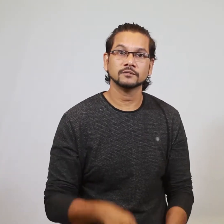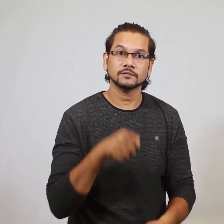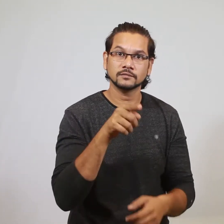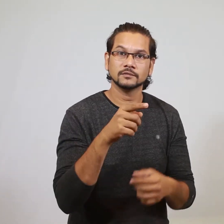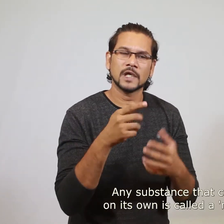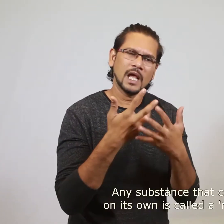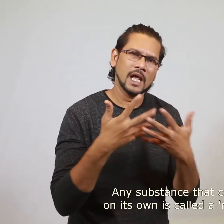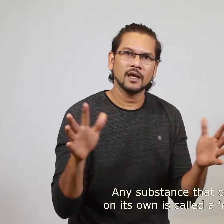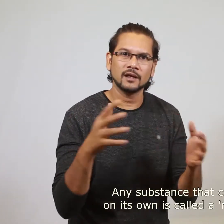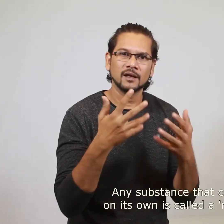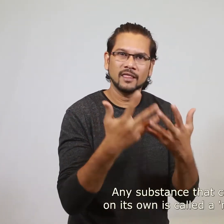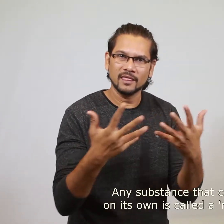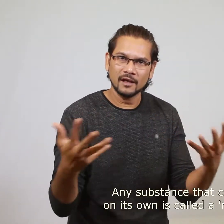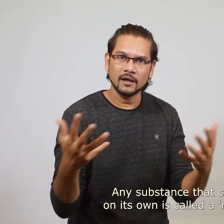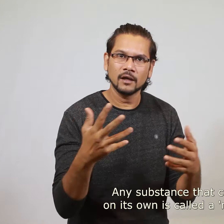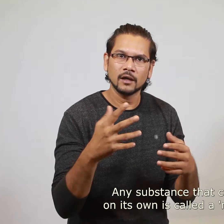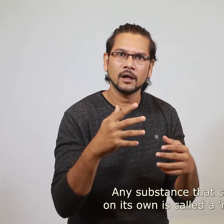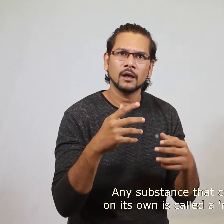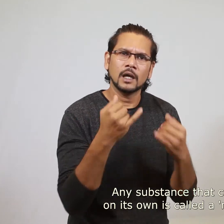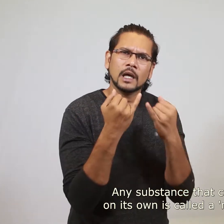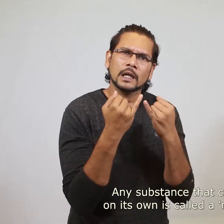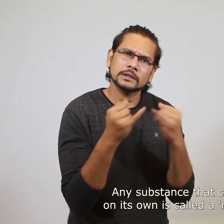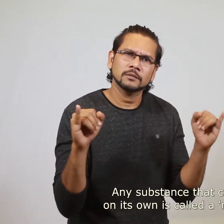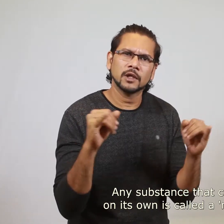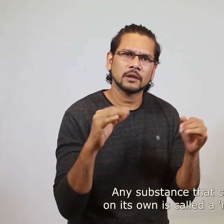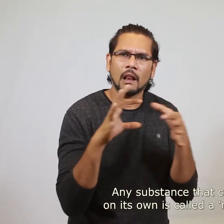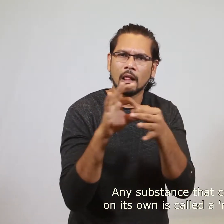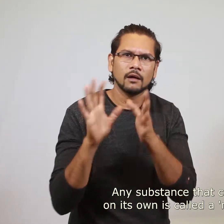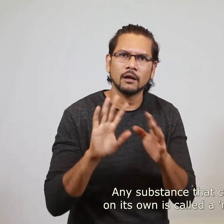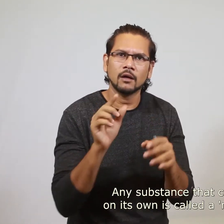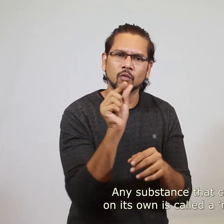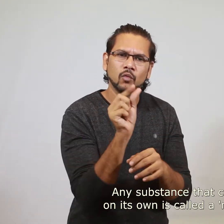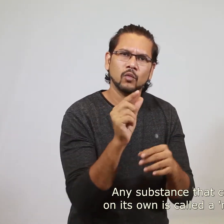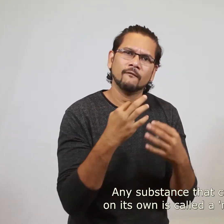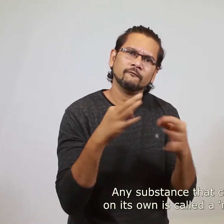Any substance that can exist on its own is called a molecule.